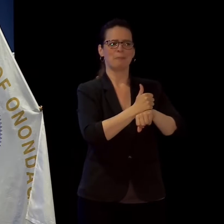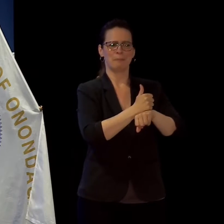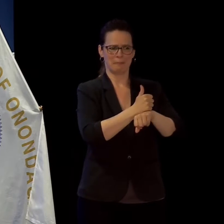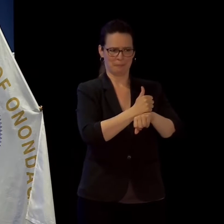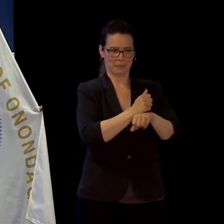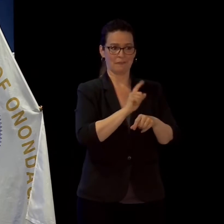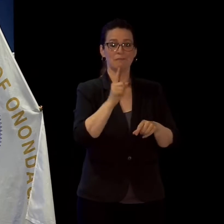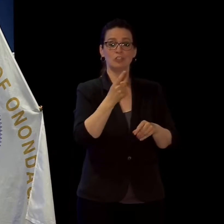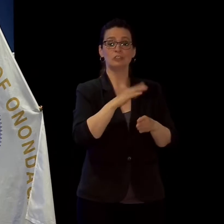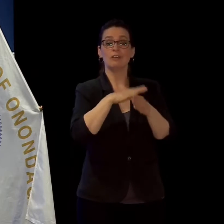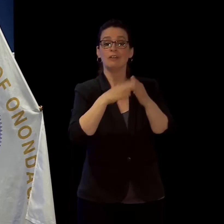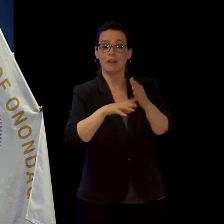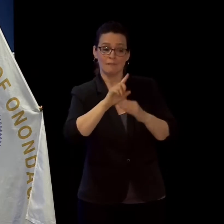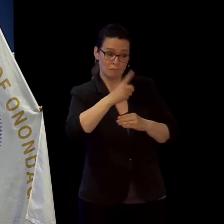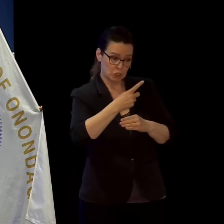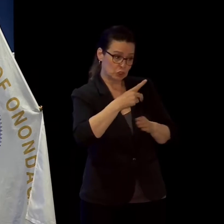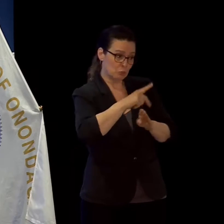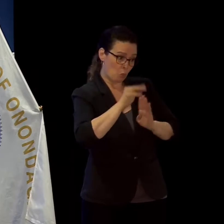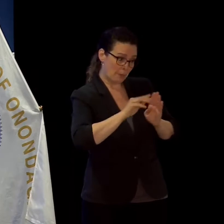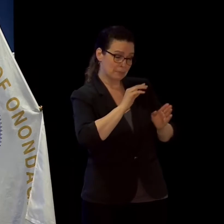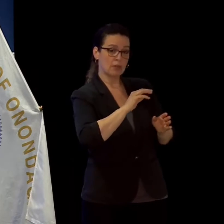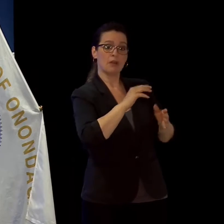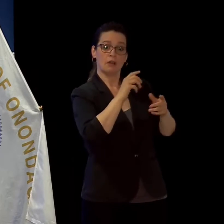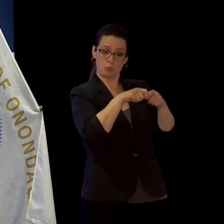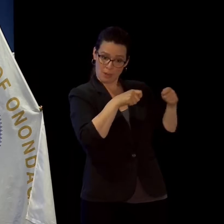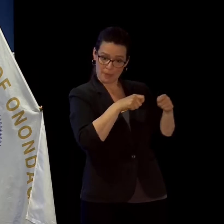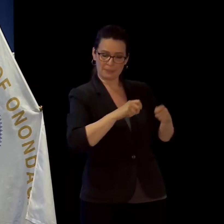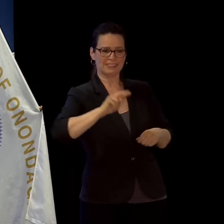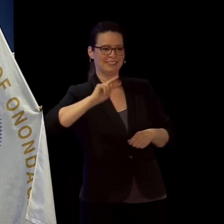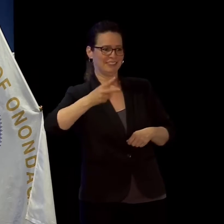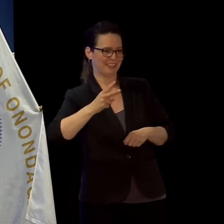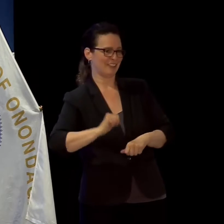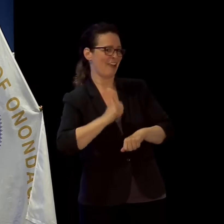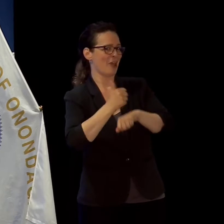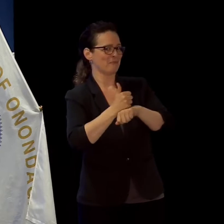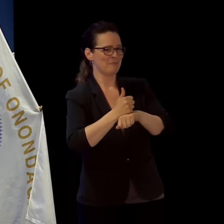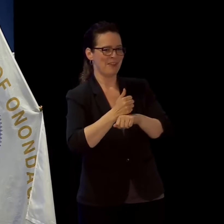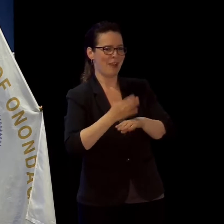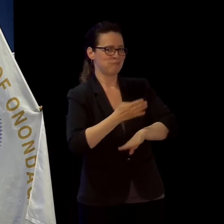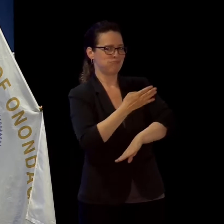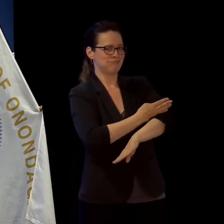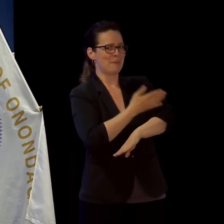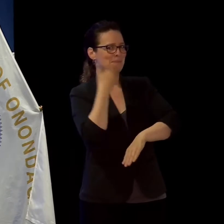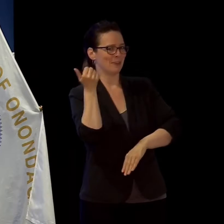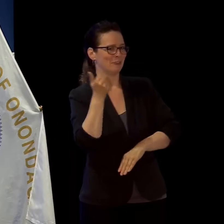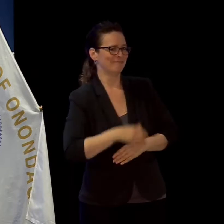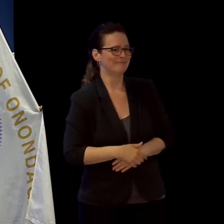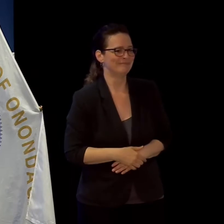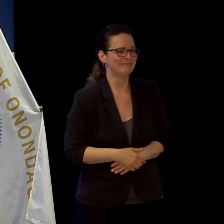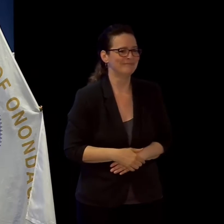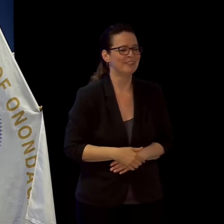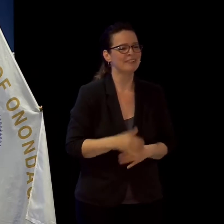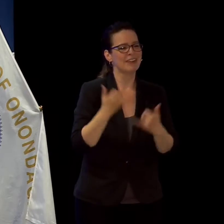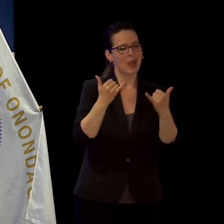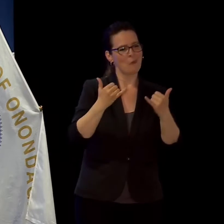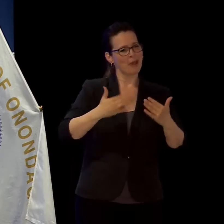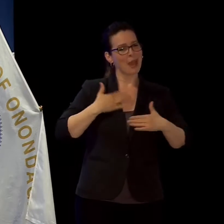and work out any kinks in the program. So saying that, happy to take questions.